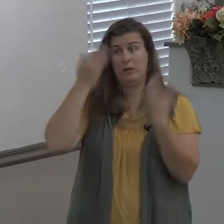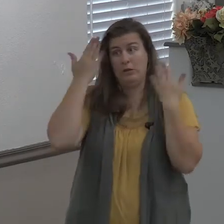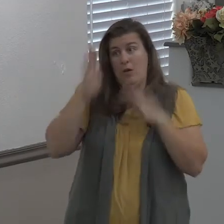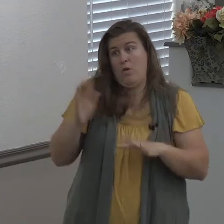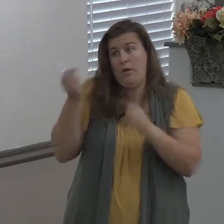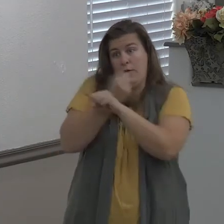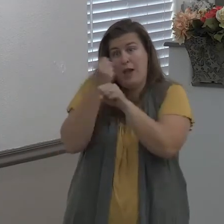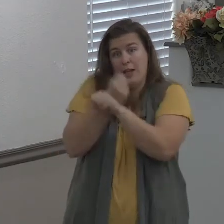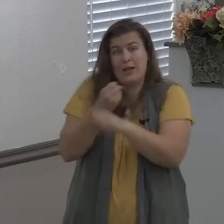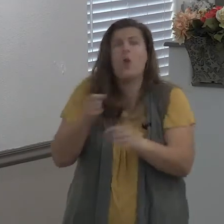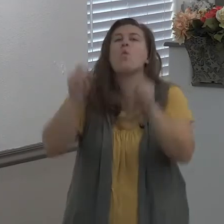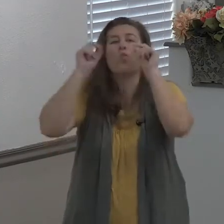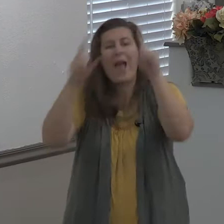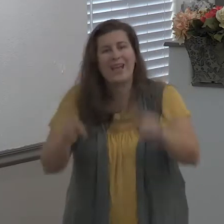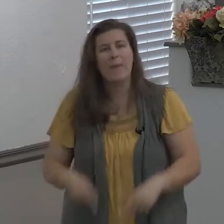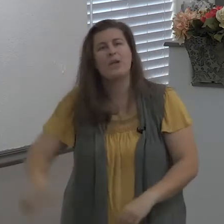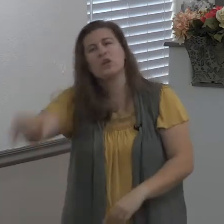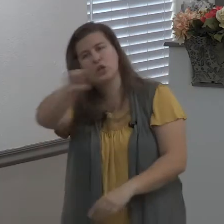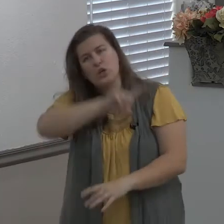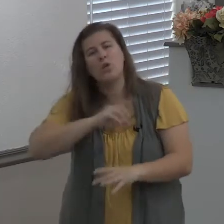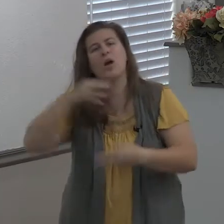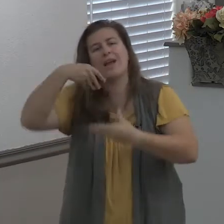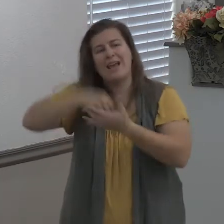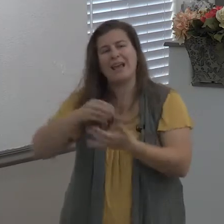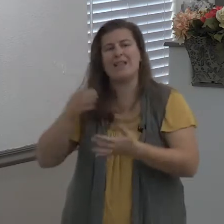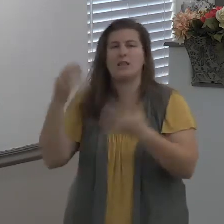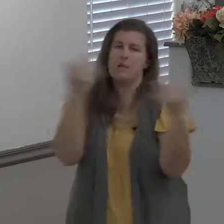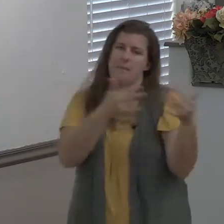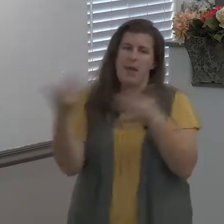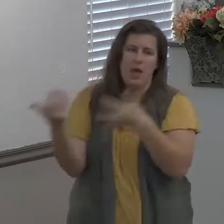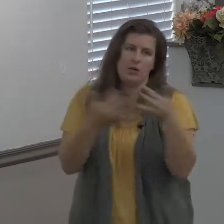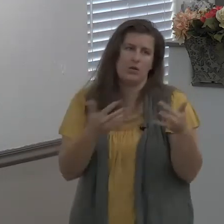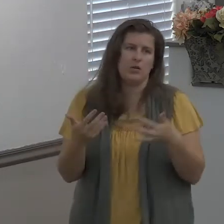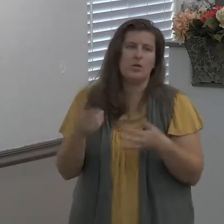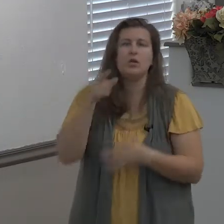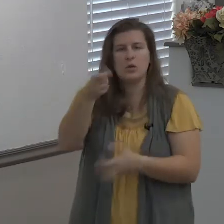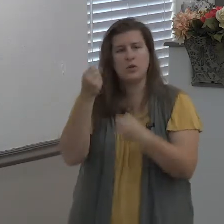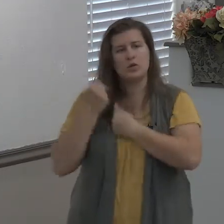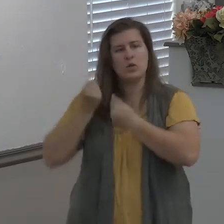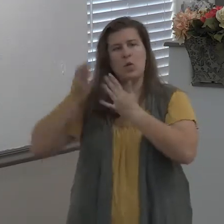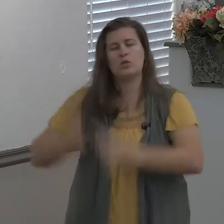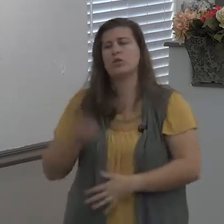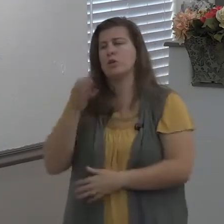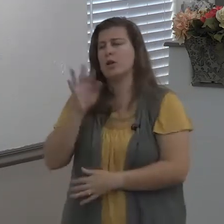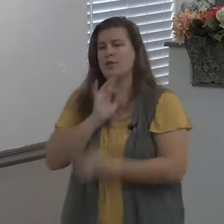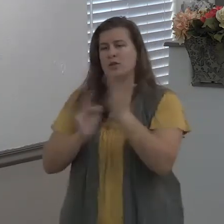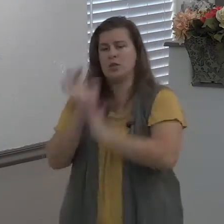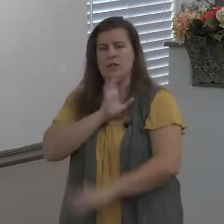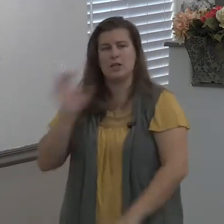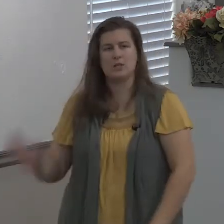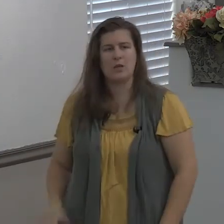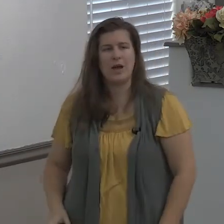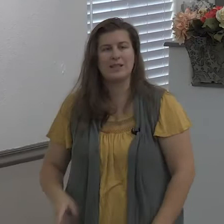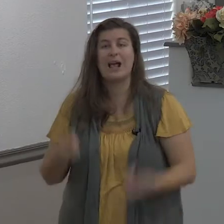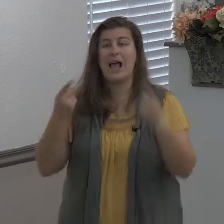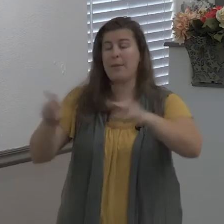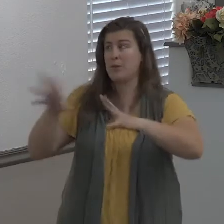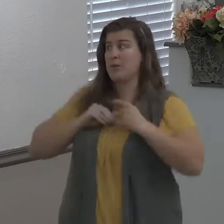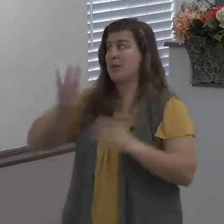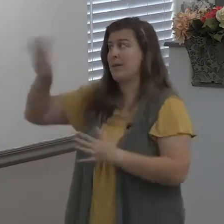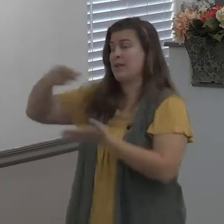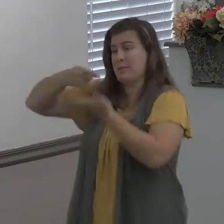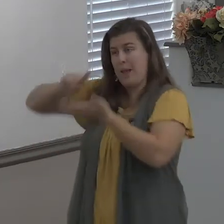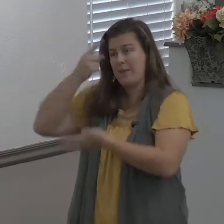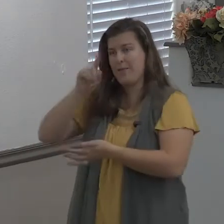concerning this fight. If you weren't even aware of the fight, well, wake up. You are in the soldier. You are in the